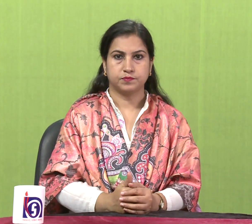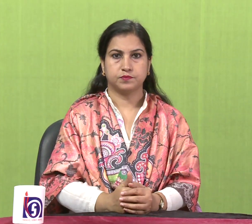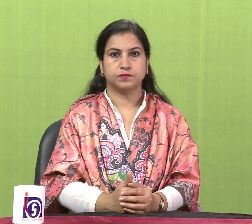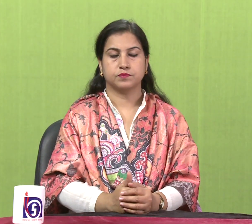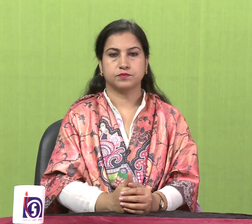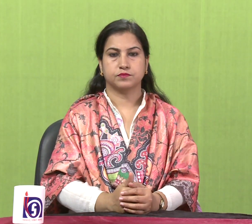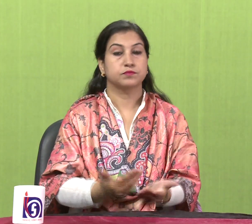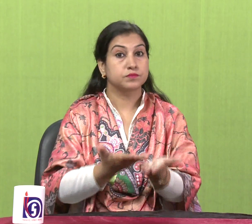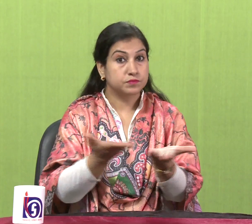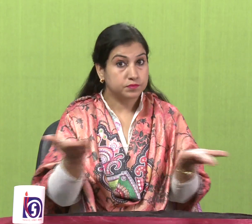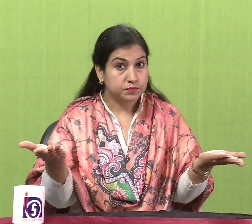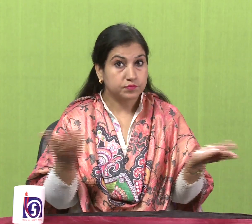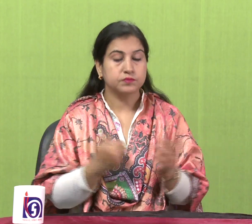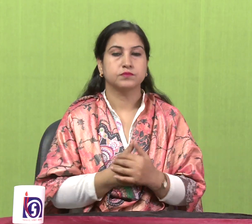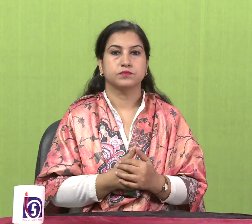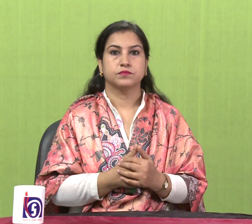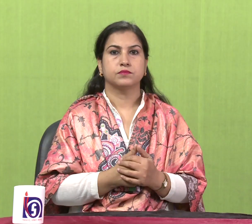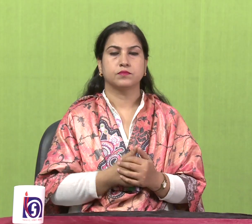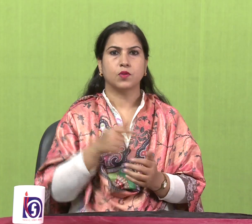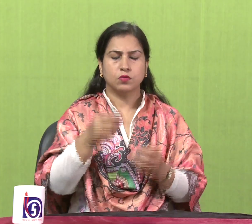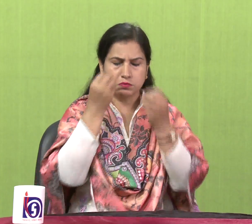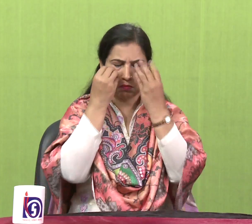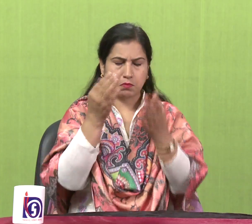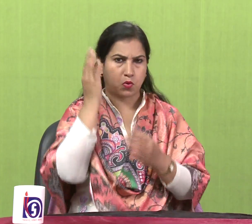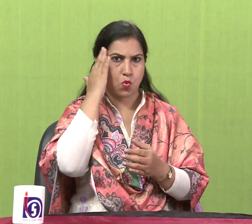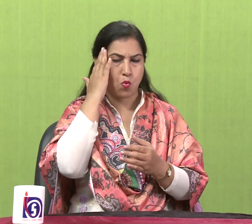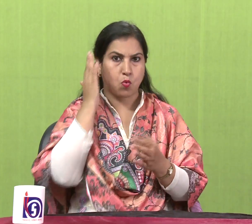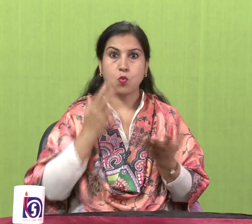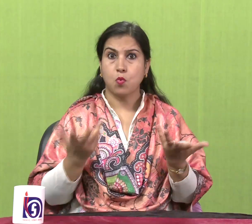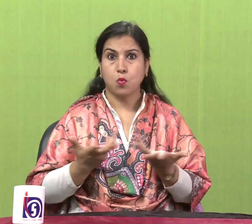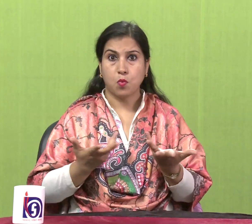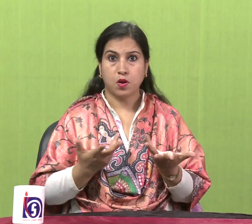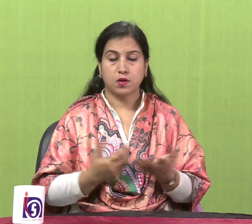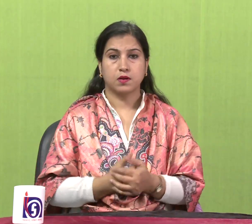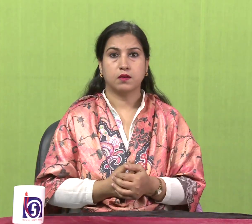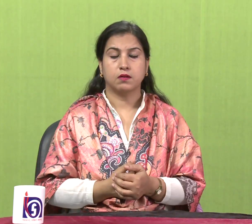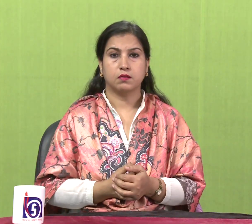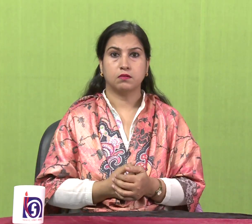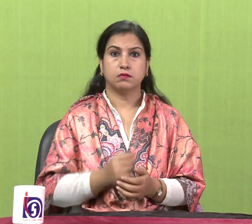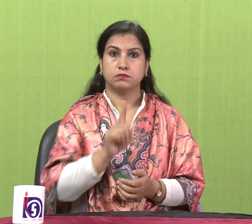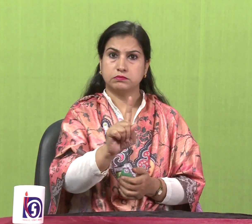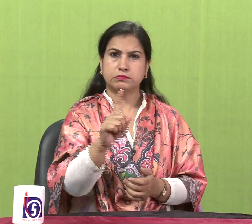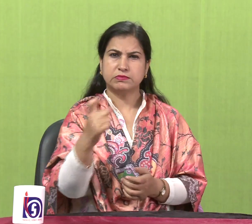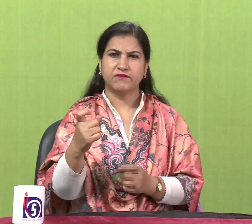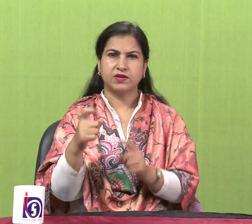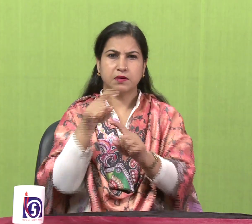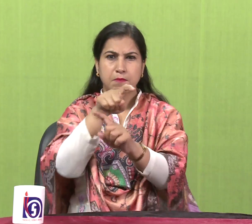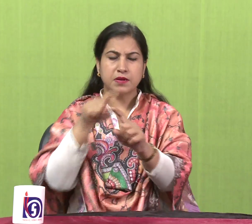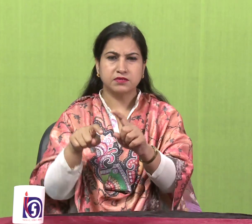Dear learners, you will be surprised to know that 17% of world population lives